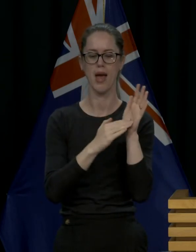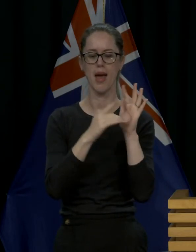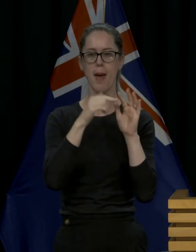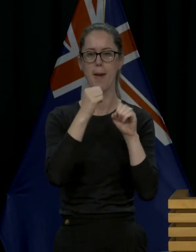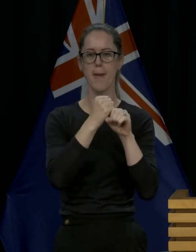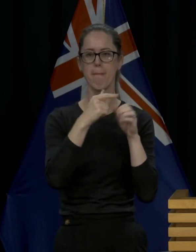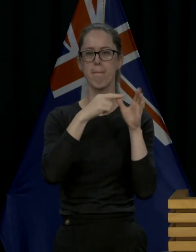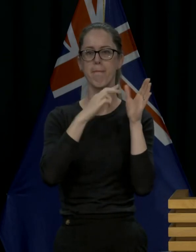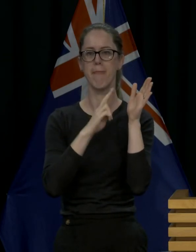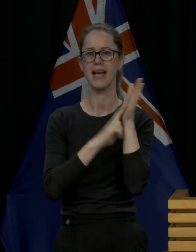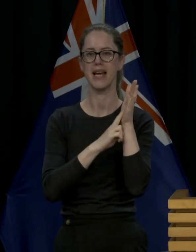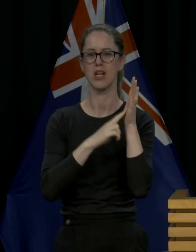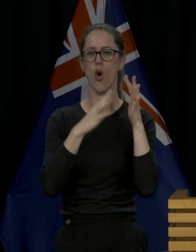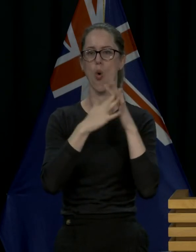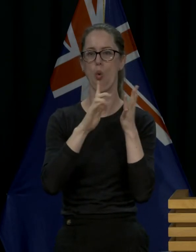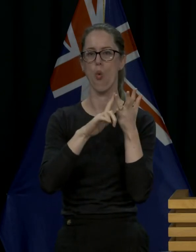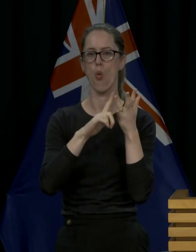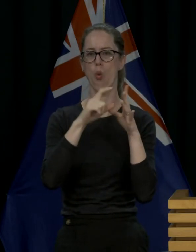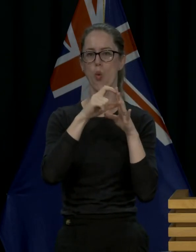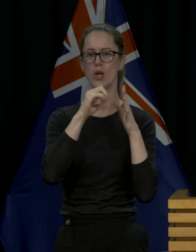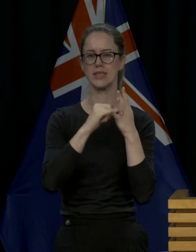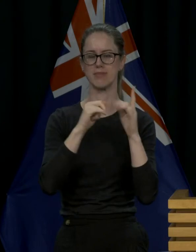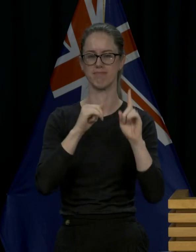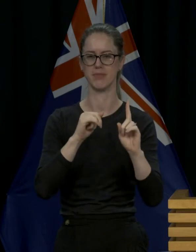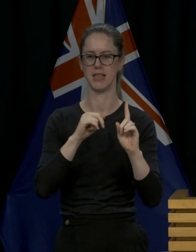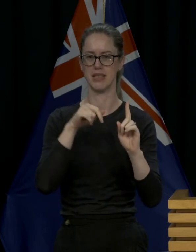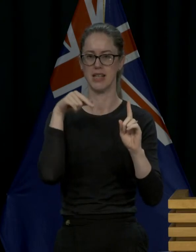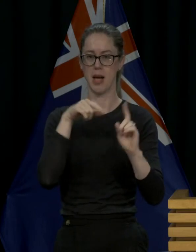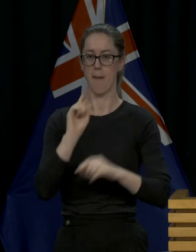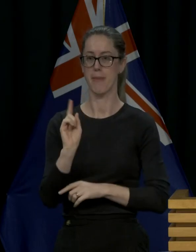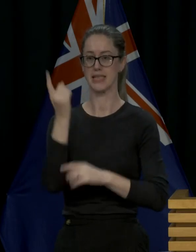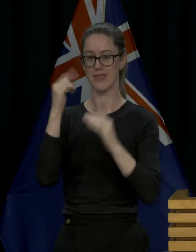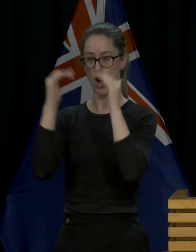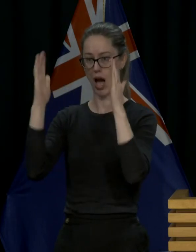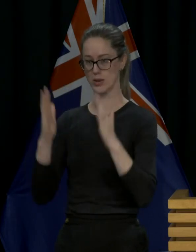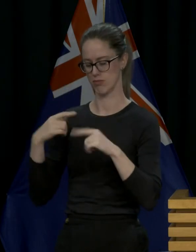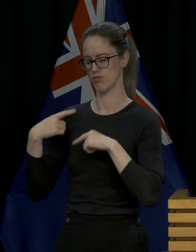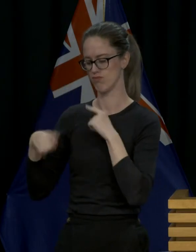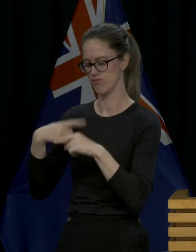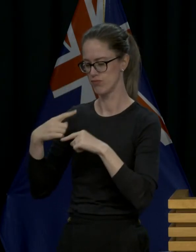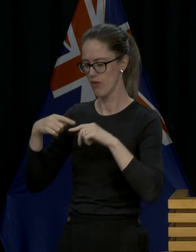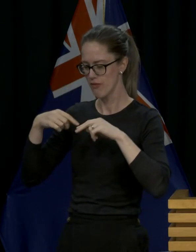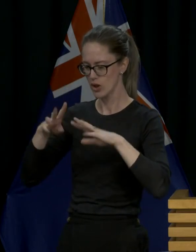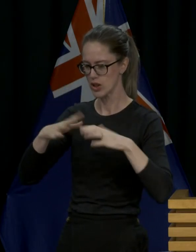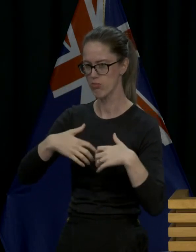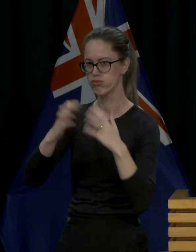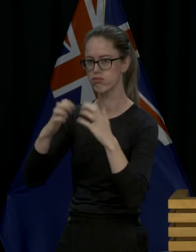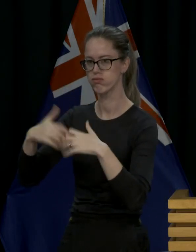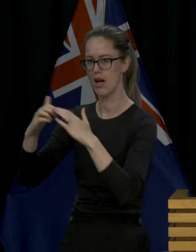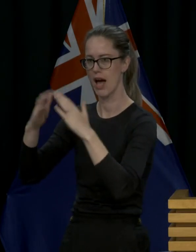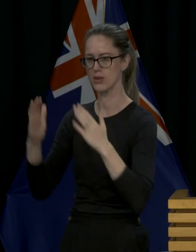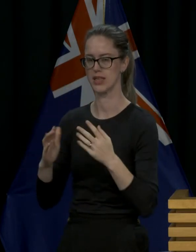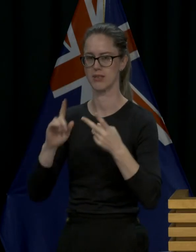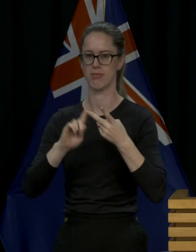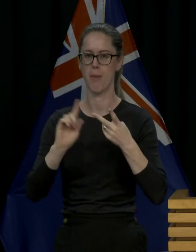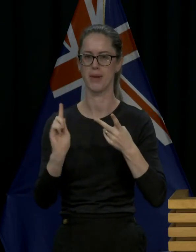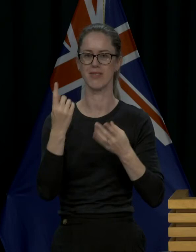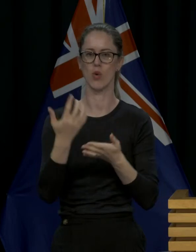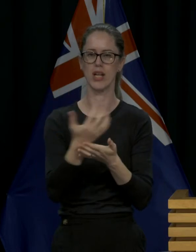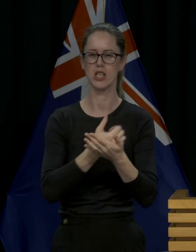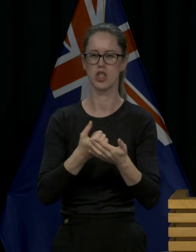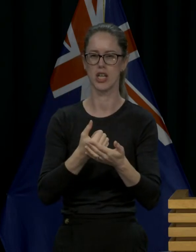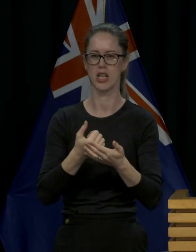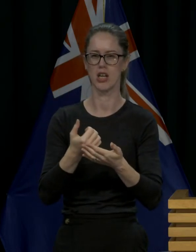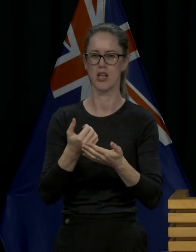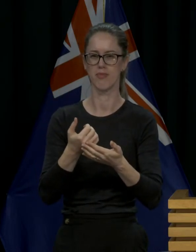in. She remains the Minister of Housing, overseeing our extensive build program, as well as energy and resources